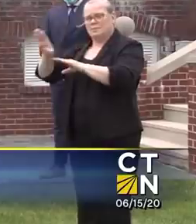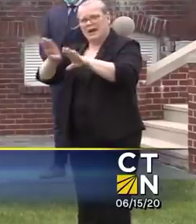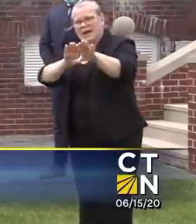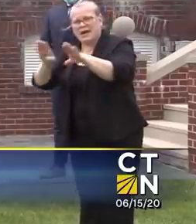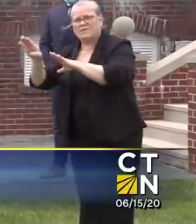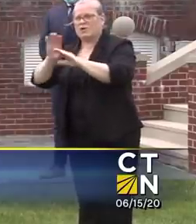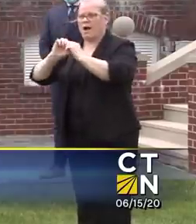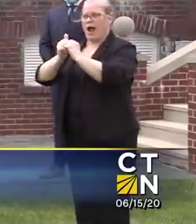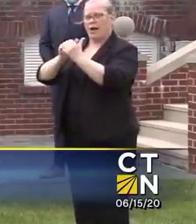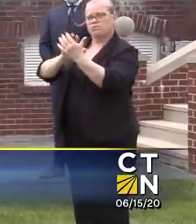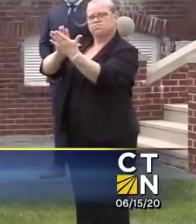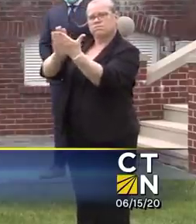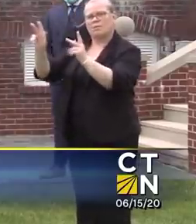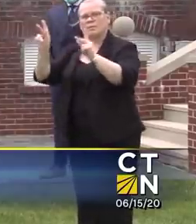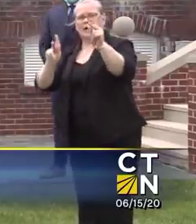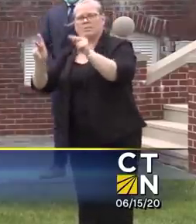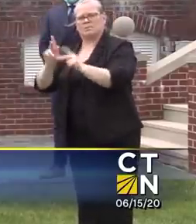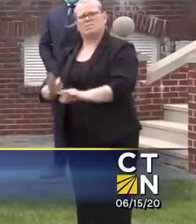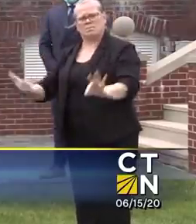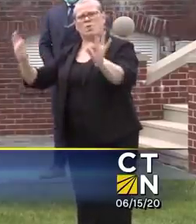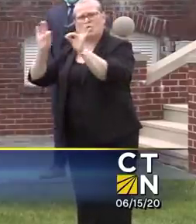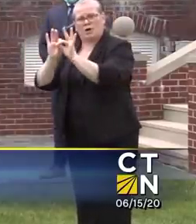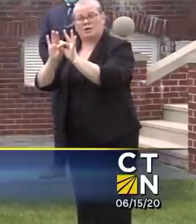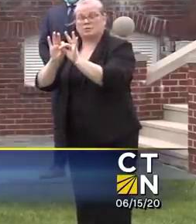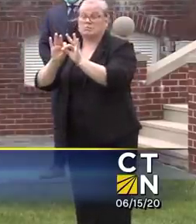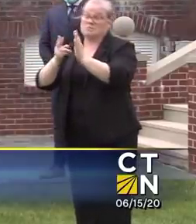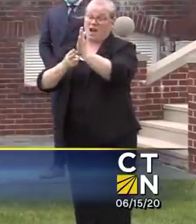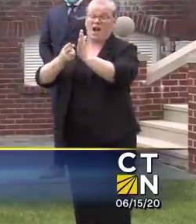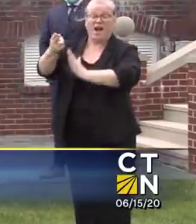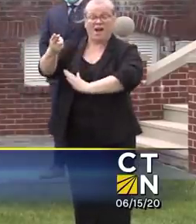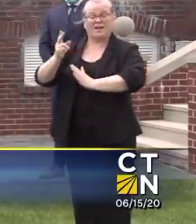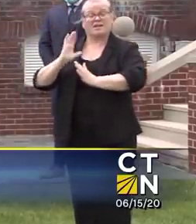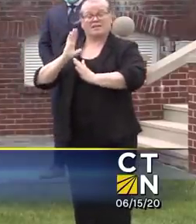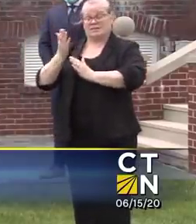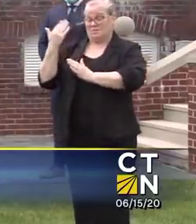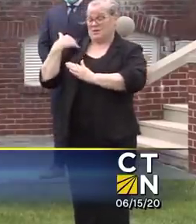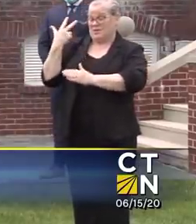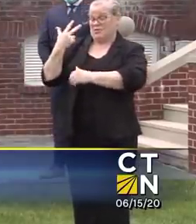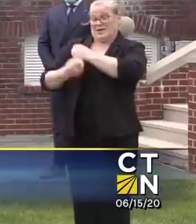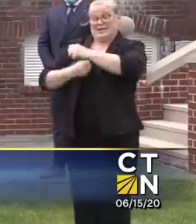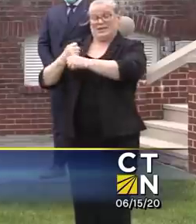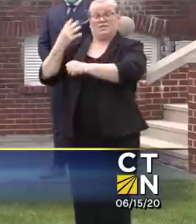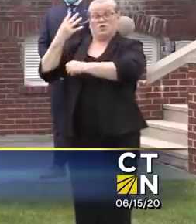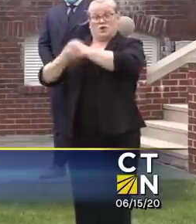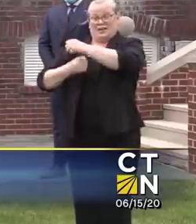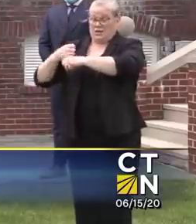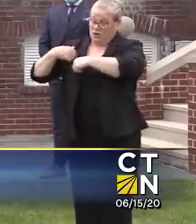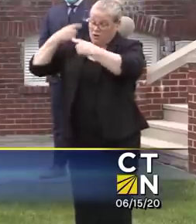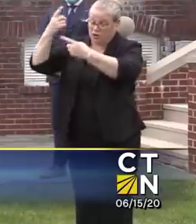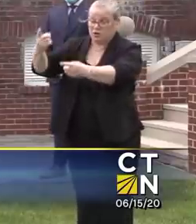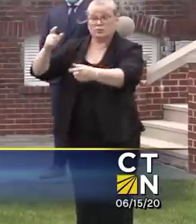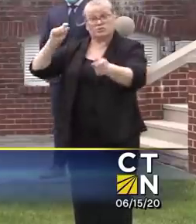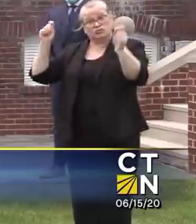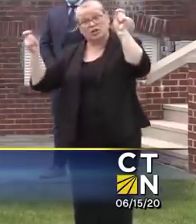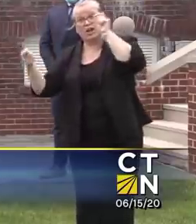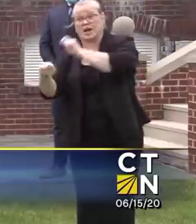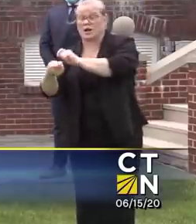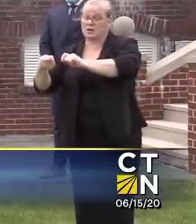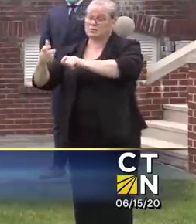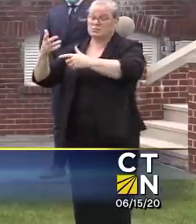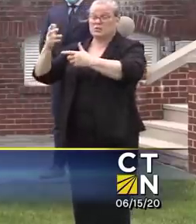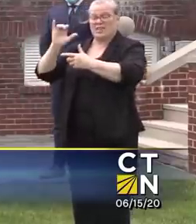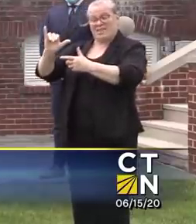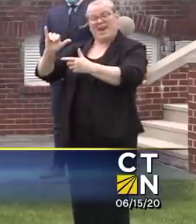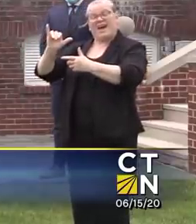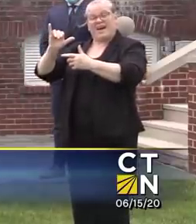believe that there's a correlation between the reforms that we've implemented over the last 3 and 4 years and the type of protesting